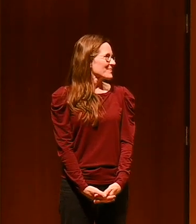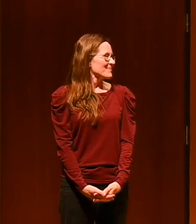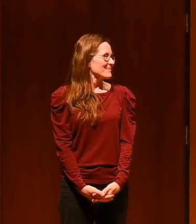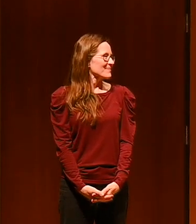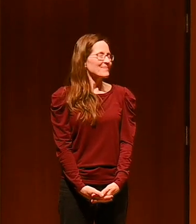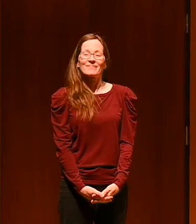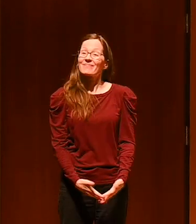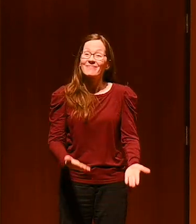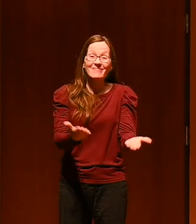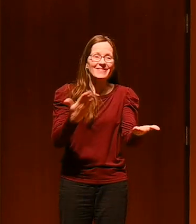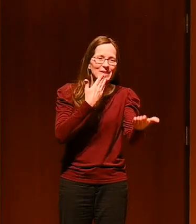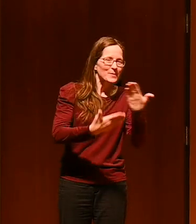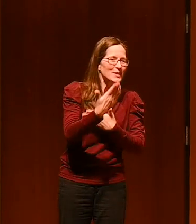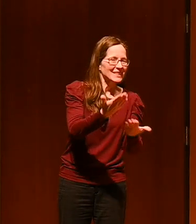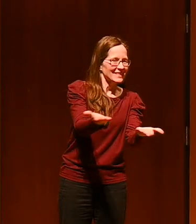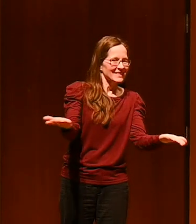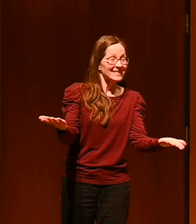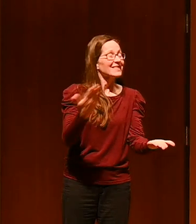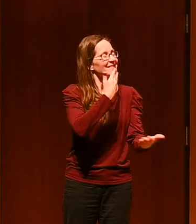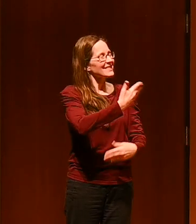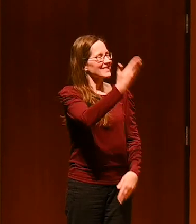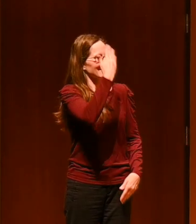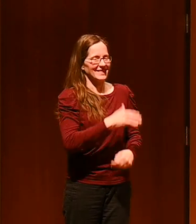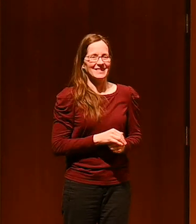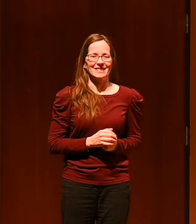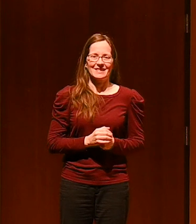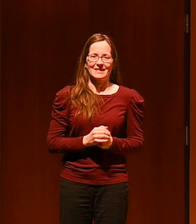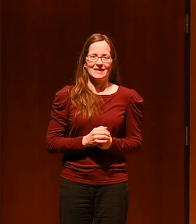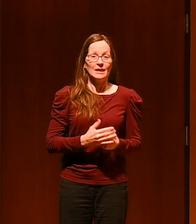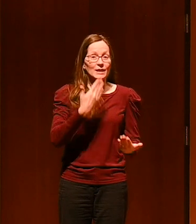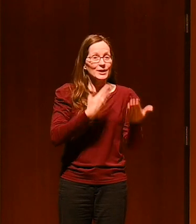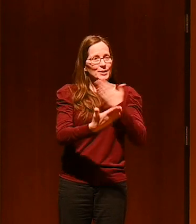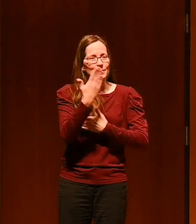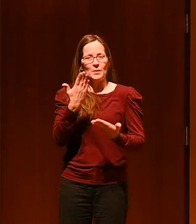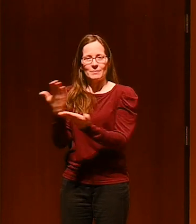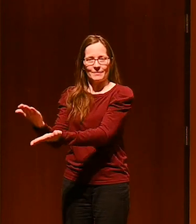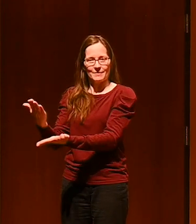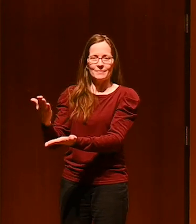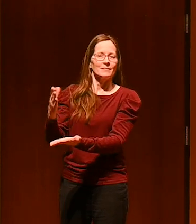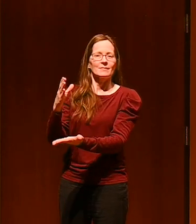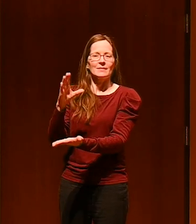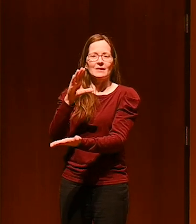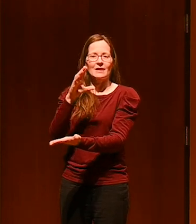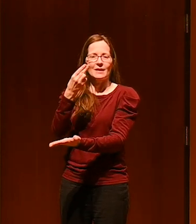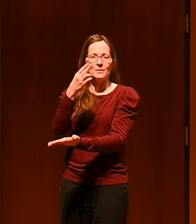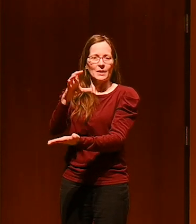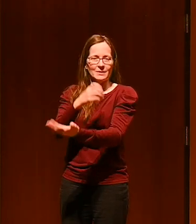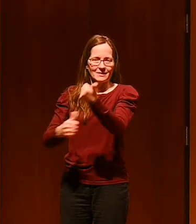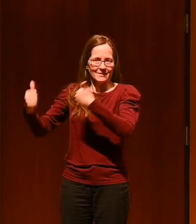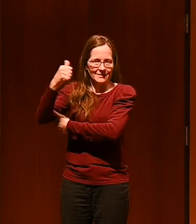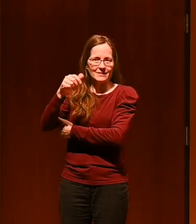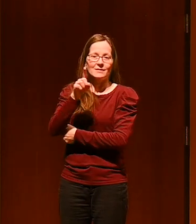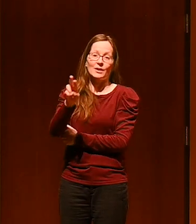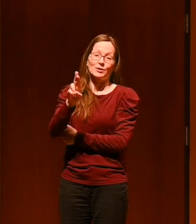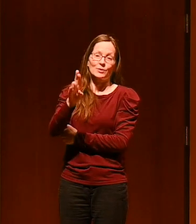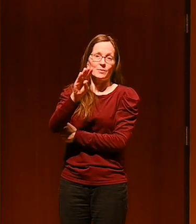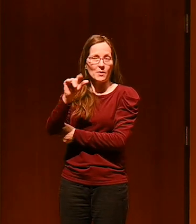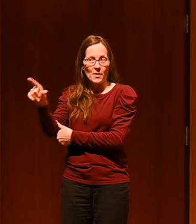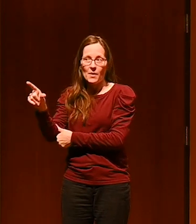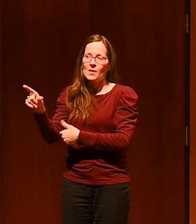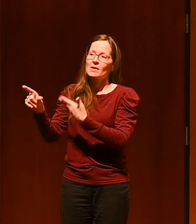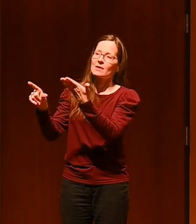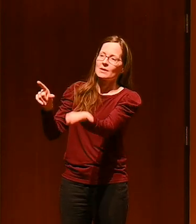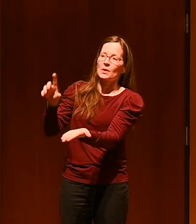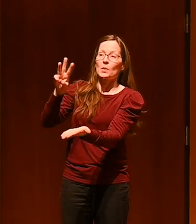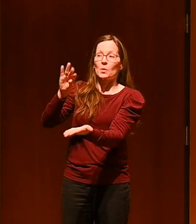Good morning, everyone. Good morning to County Executive Dr. Calvin Ball, President Dr. Daria Willis,